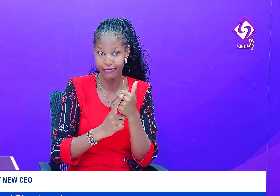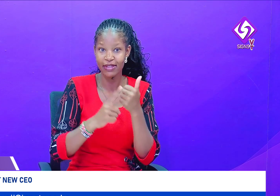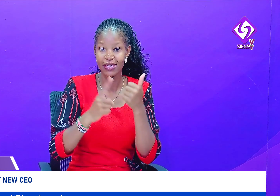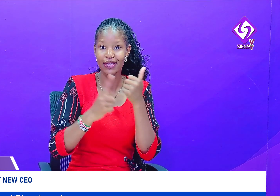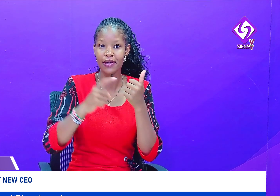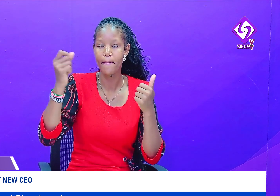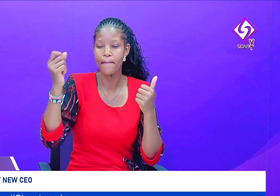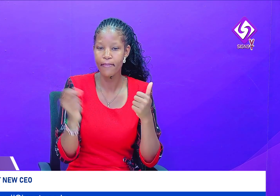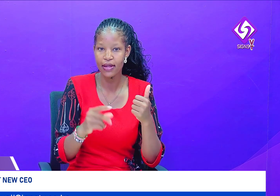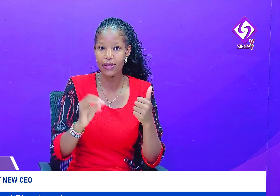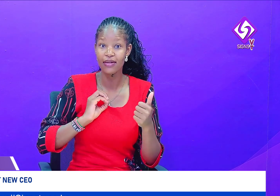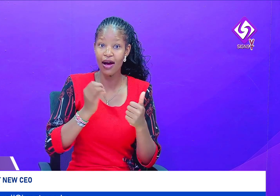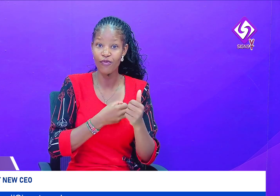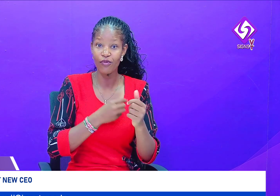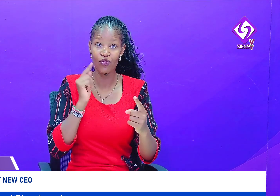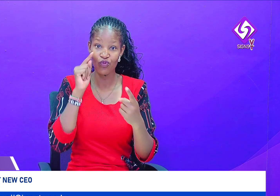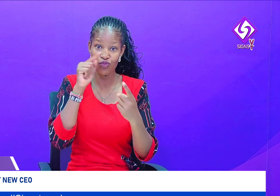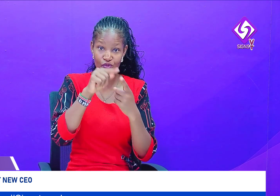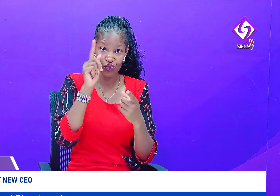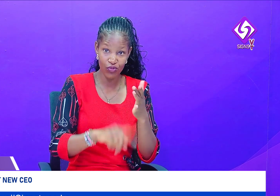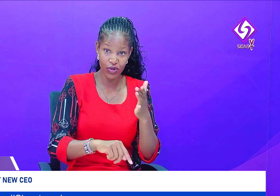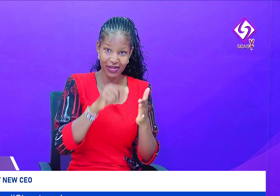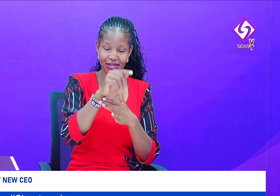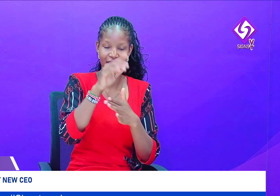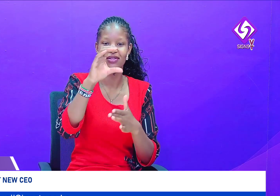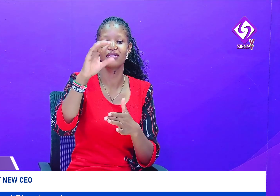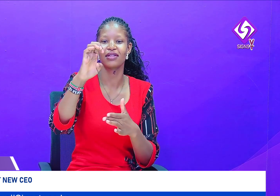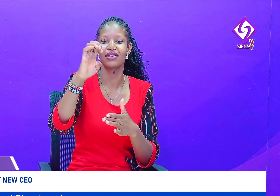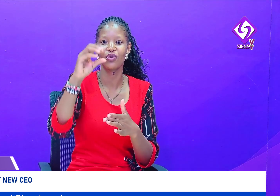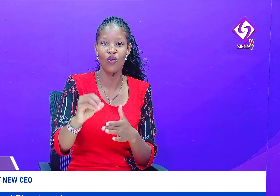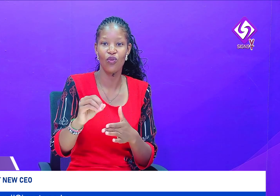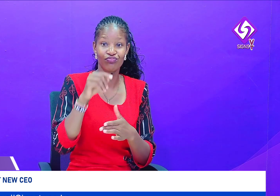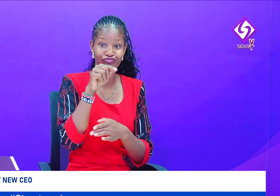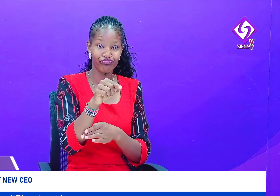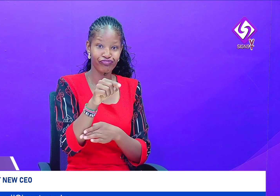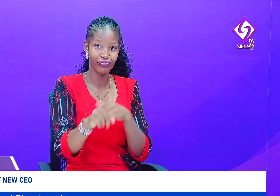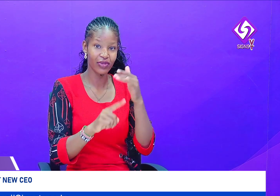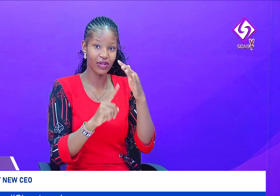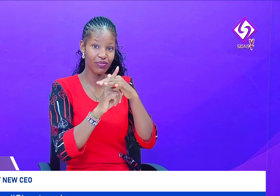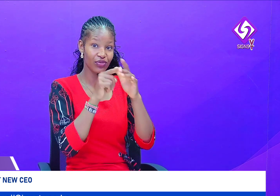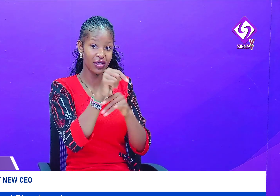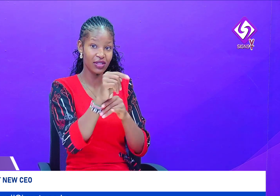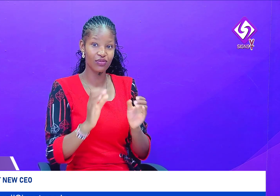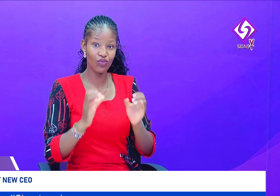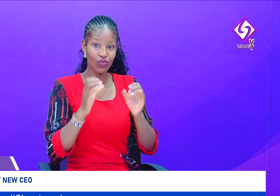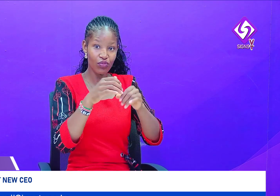will act in the role of 6 months or until a